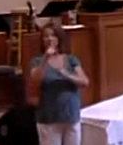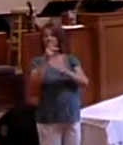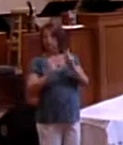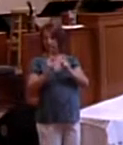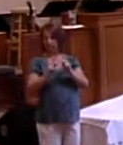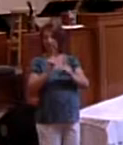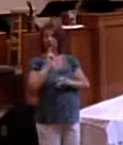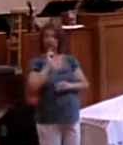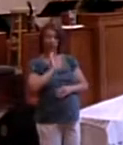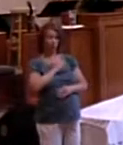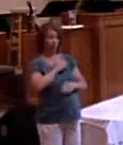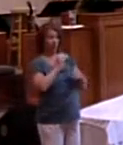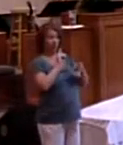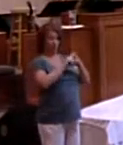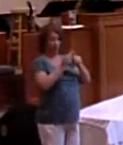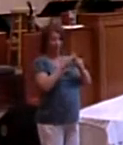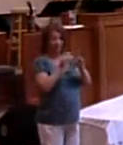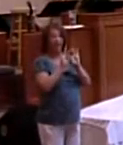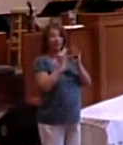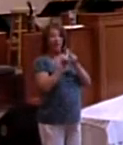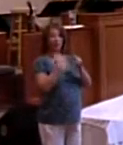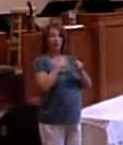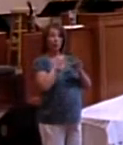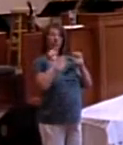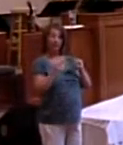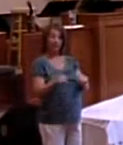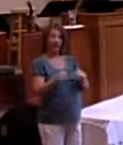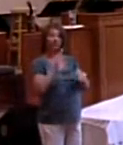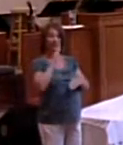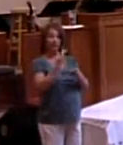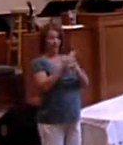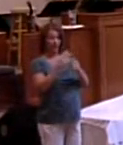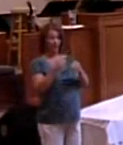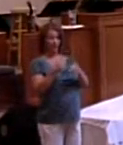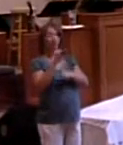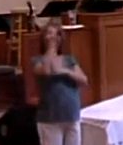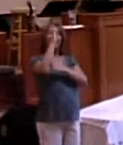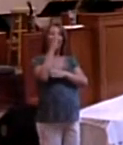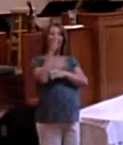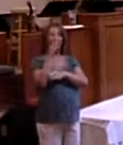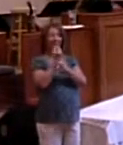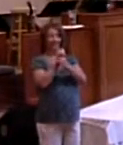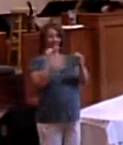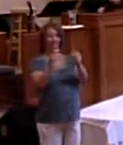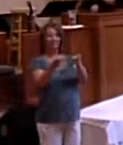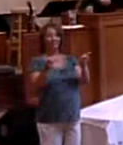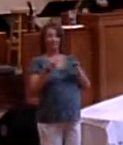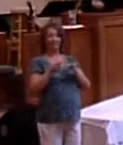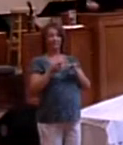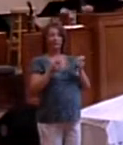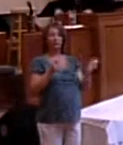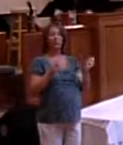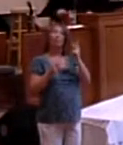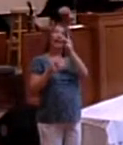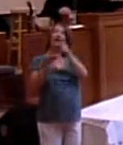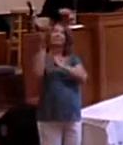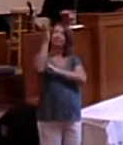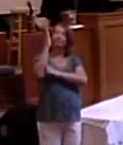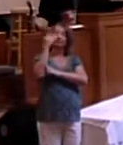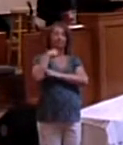sure our friends and family members know that we can be a refuge, a godly refuge, to turn them back to where Christ wants them to